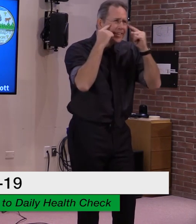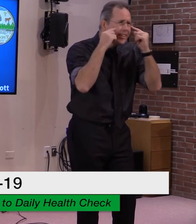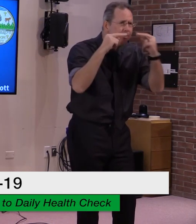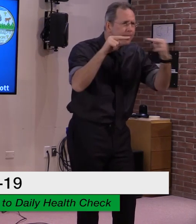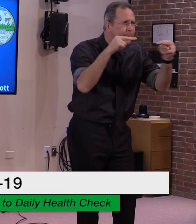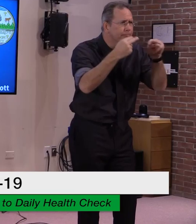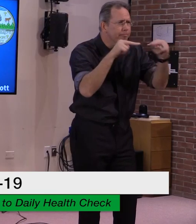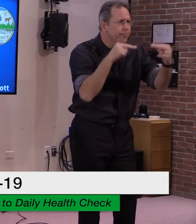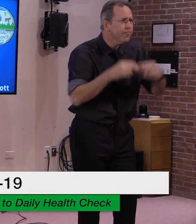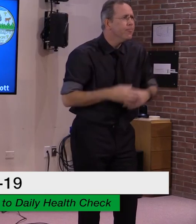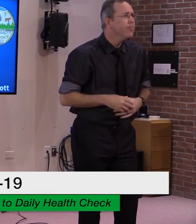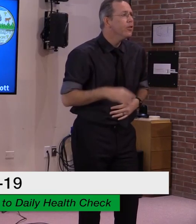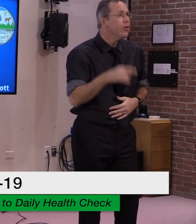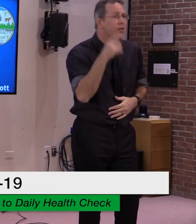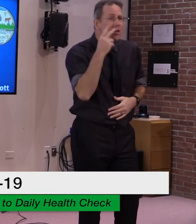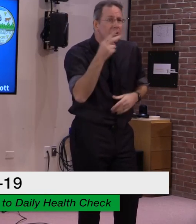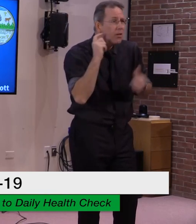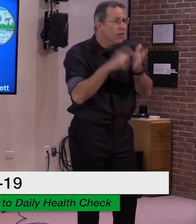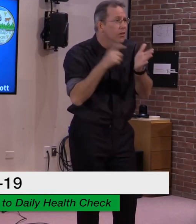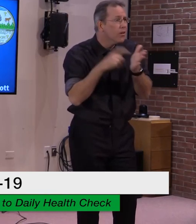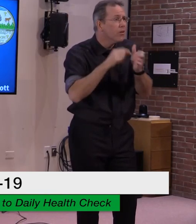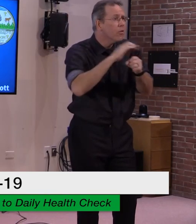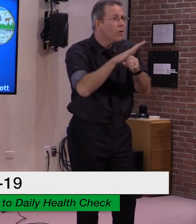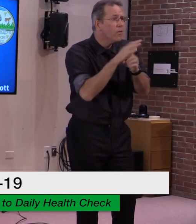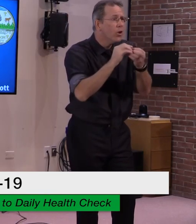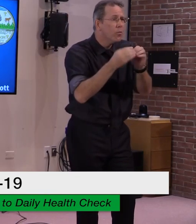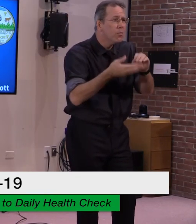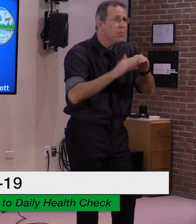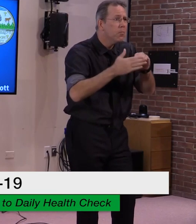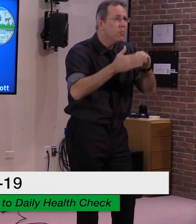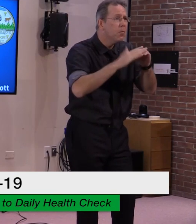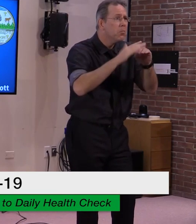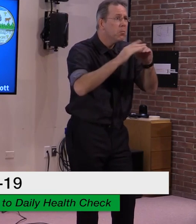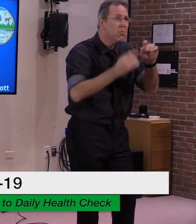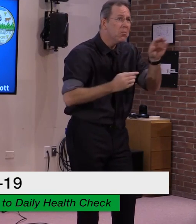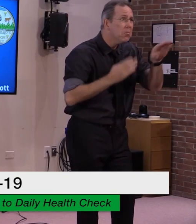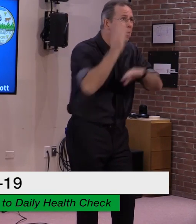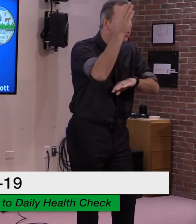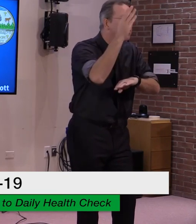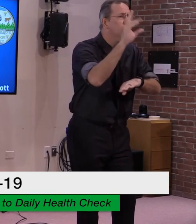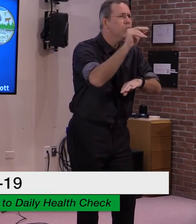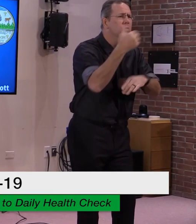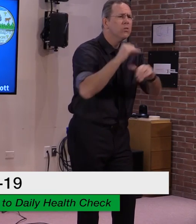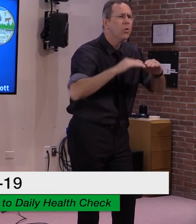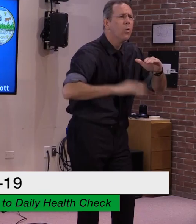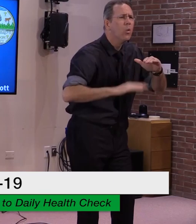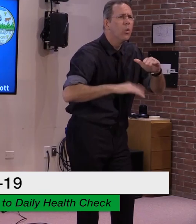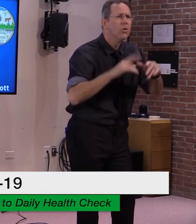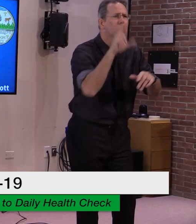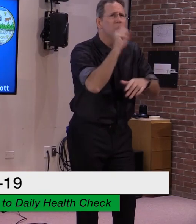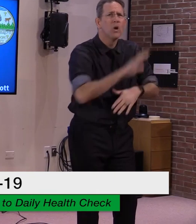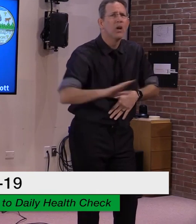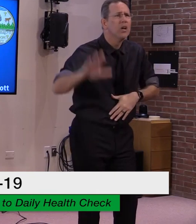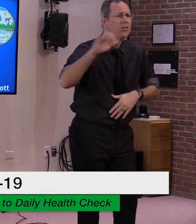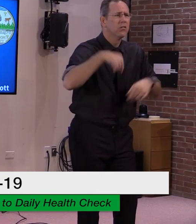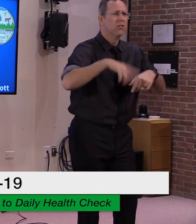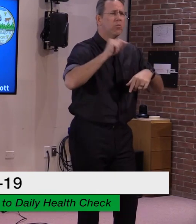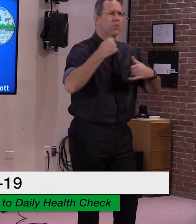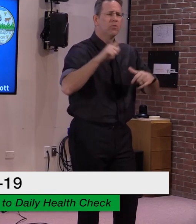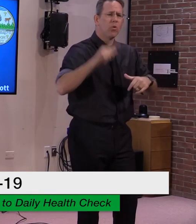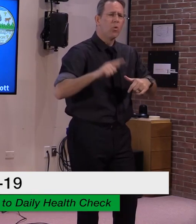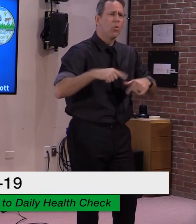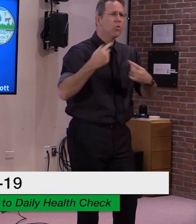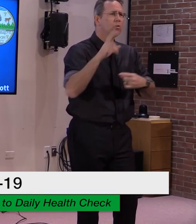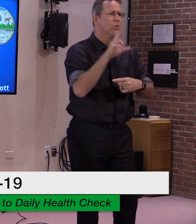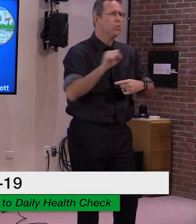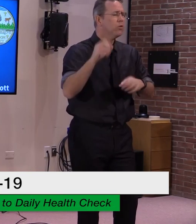the nation in the lowest number of cases and deaths and that's because of all your efforts so i know asking you to